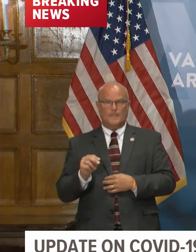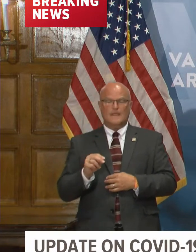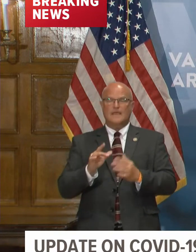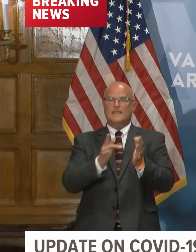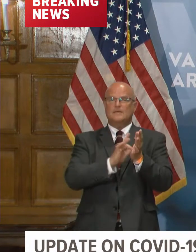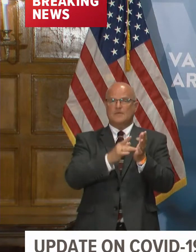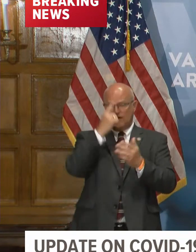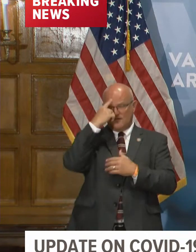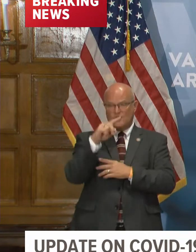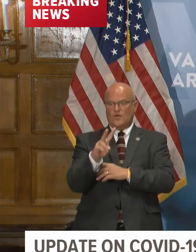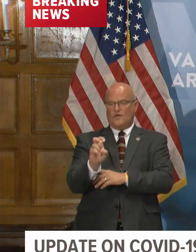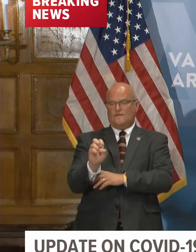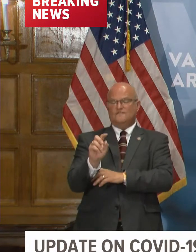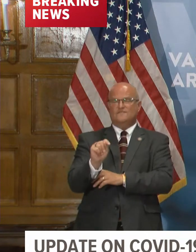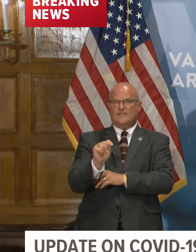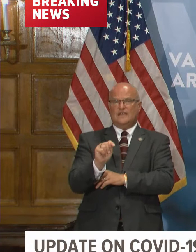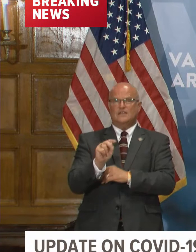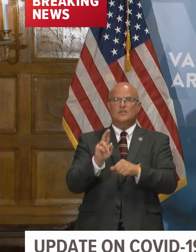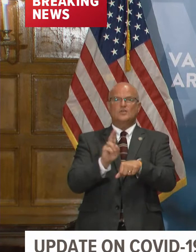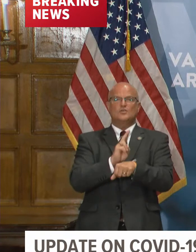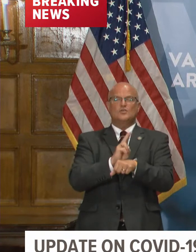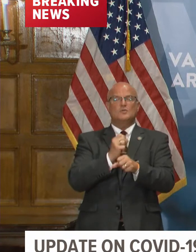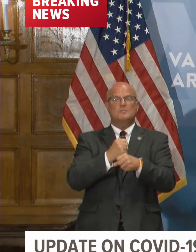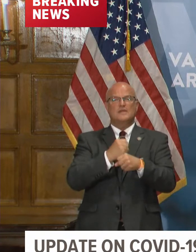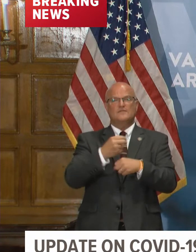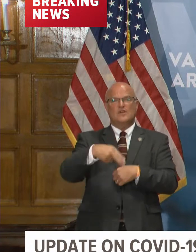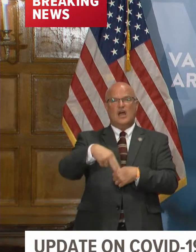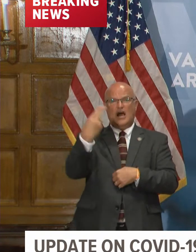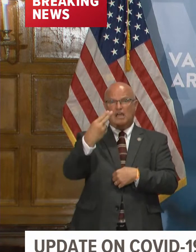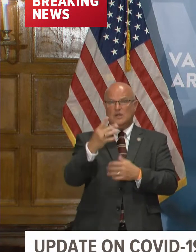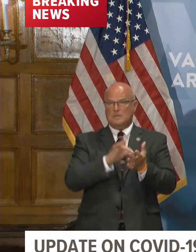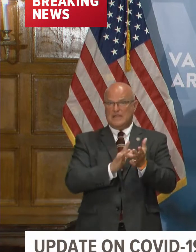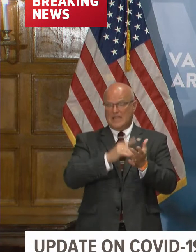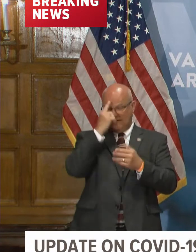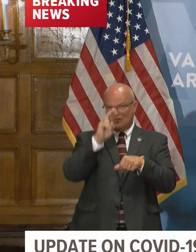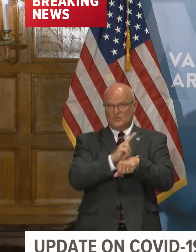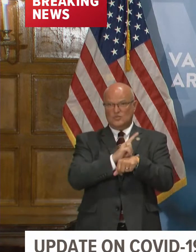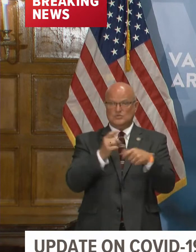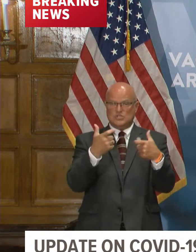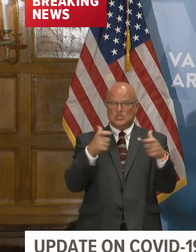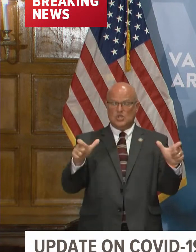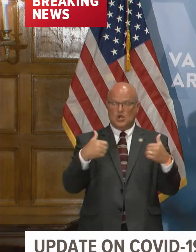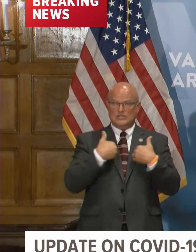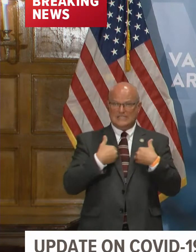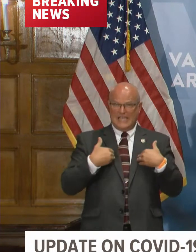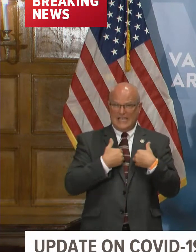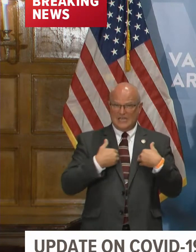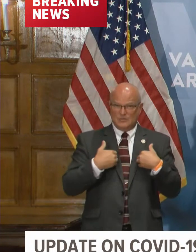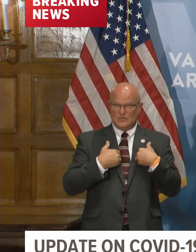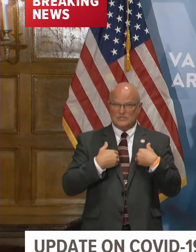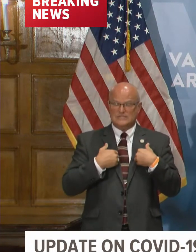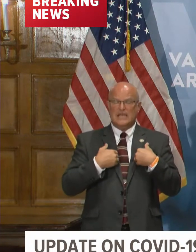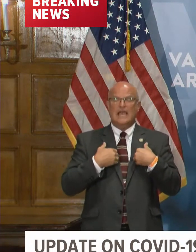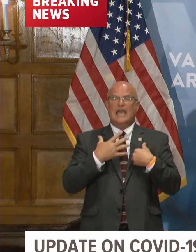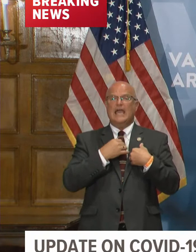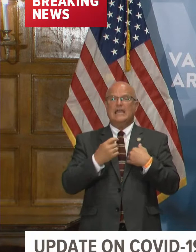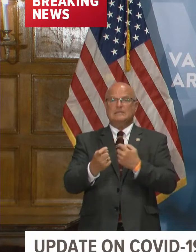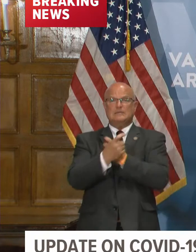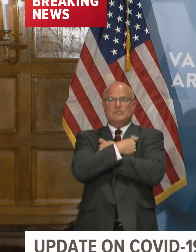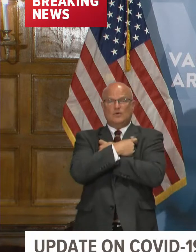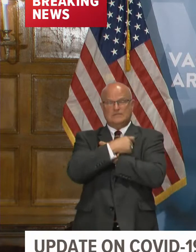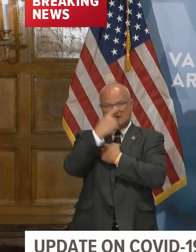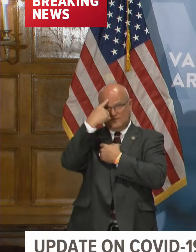for veterinary use are made with higher doses of the medication for use in large animals and can be highly toxic